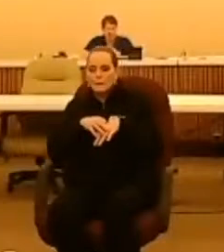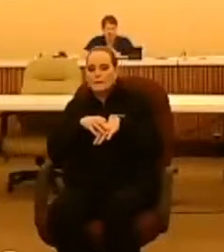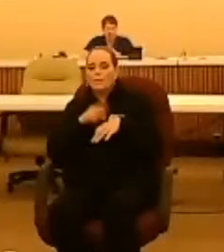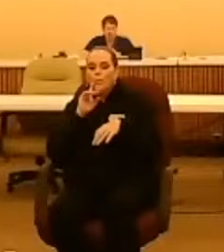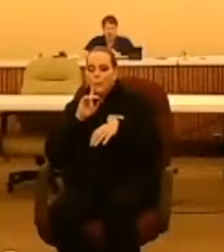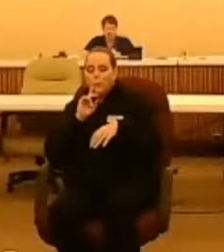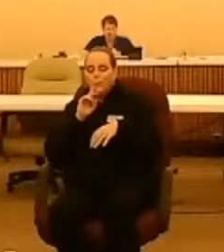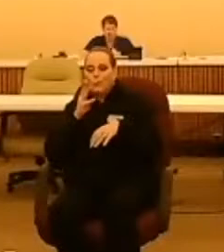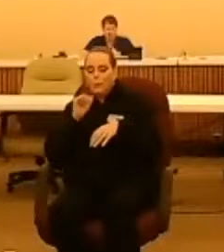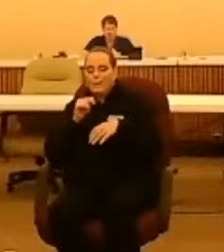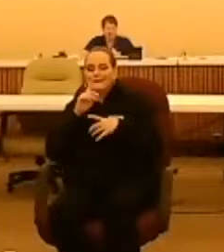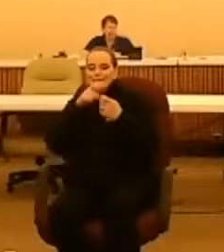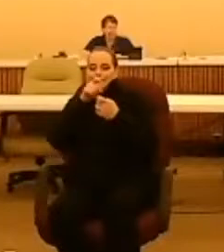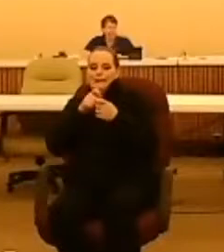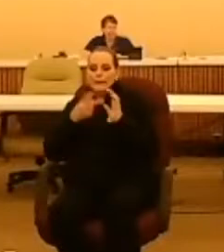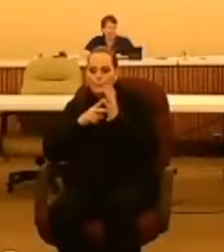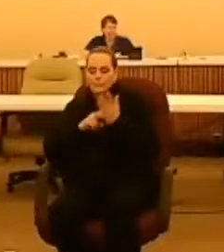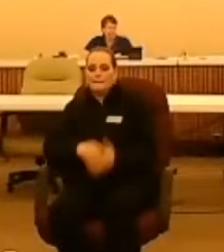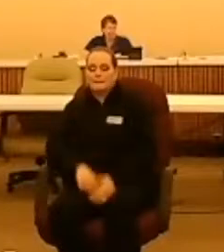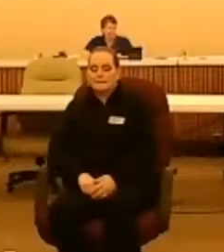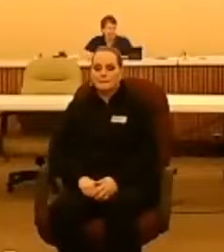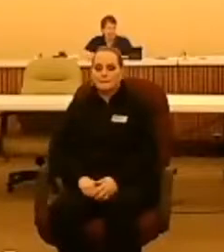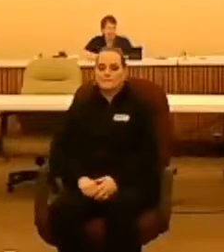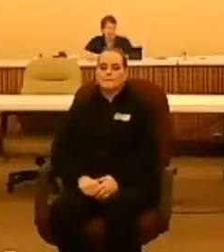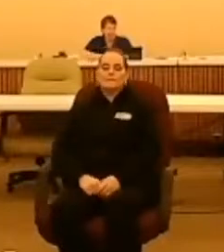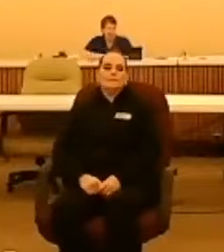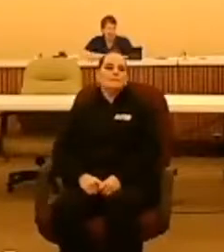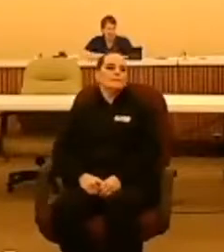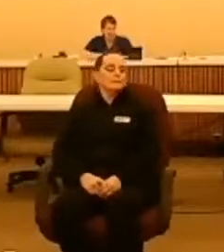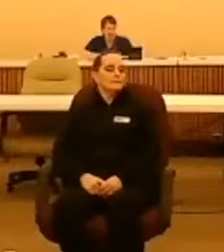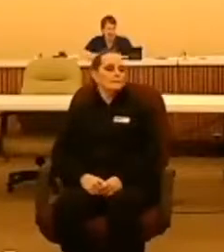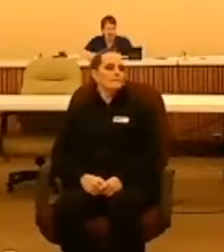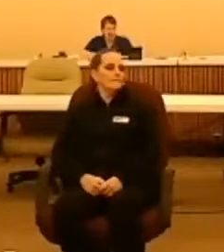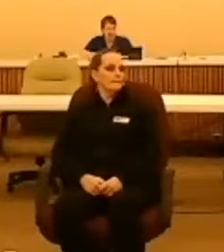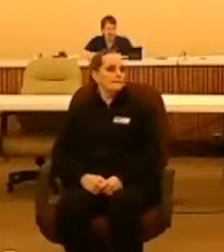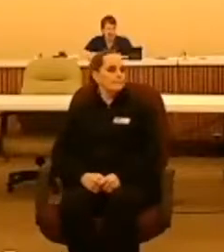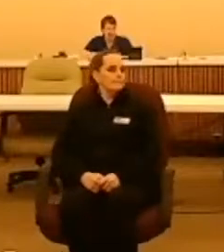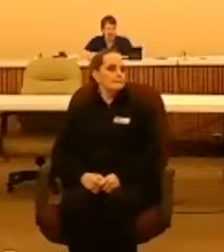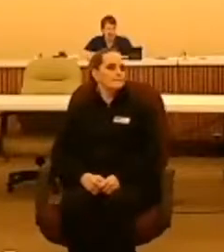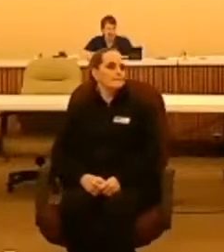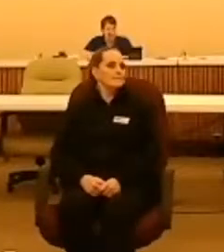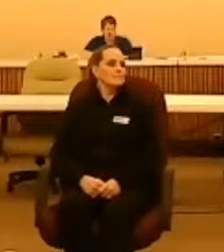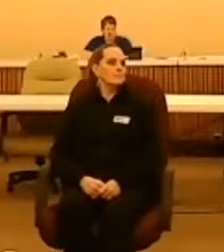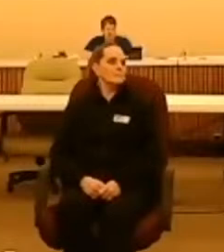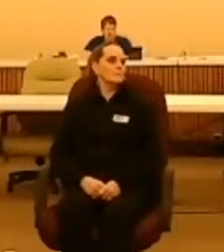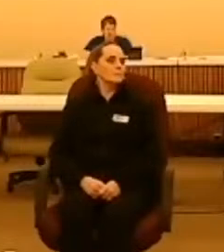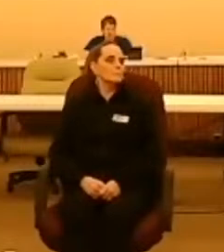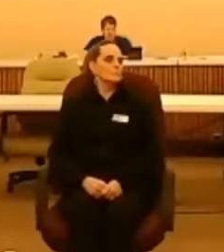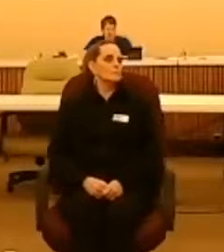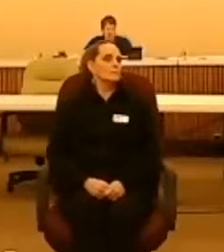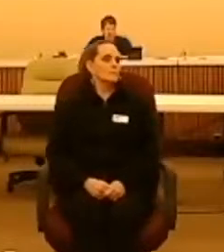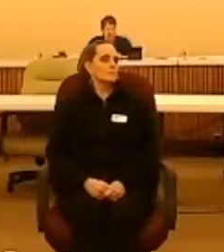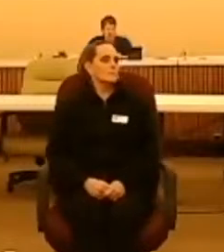that other disclosure looks like and what can be in there. And again, I do think because of